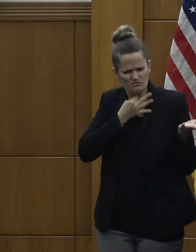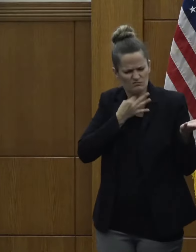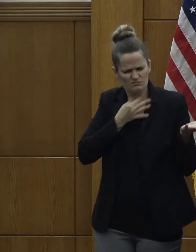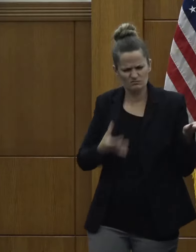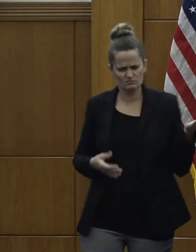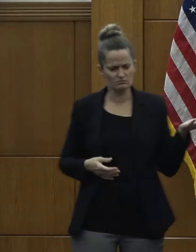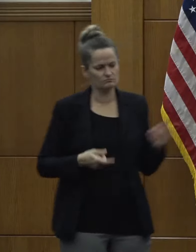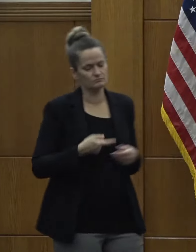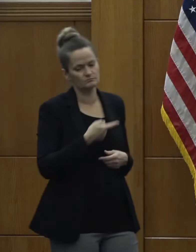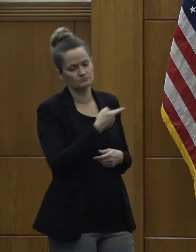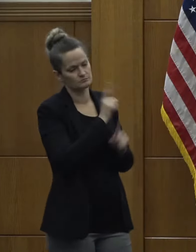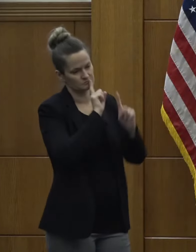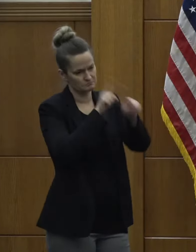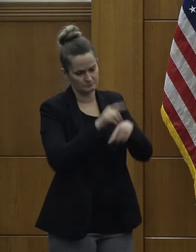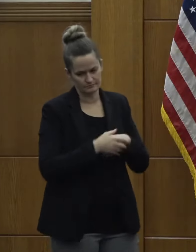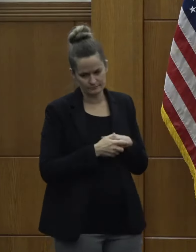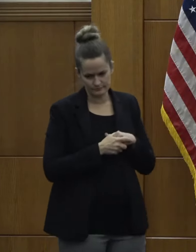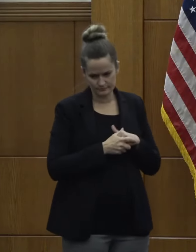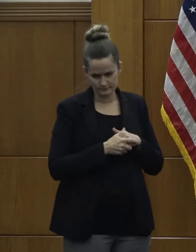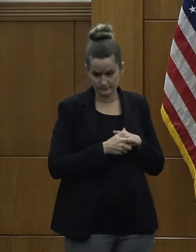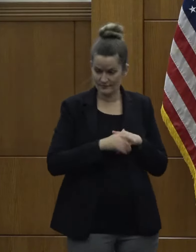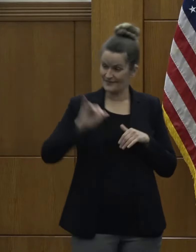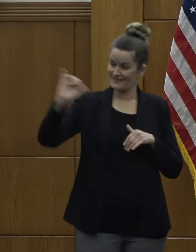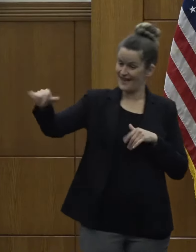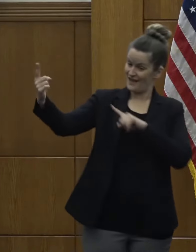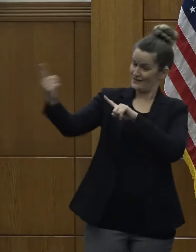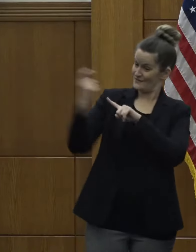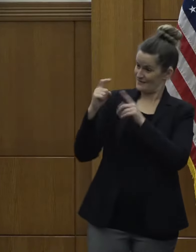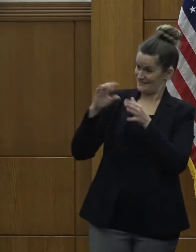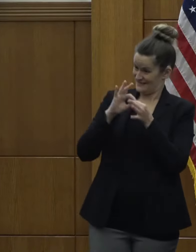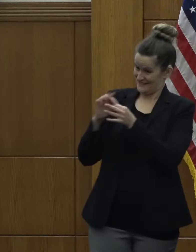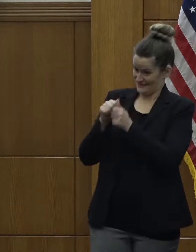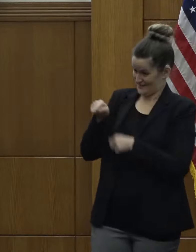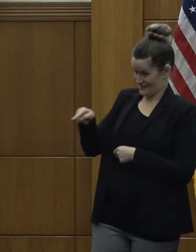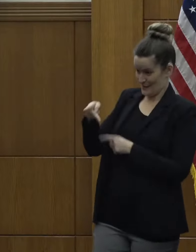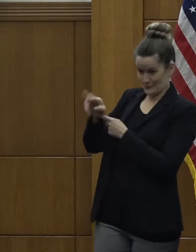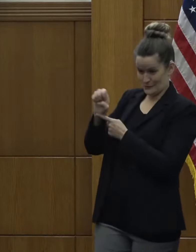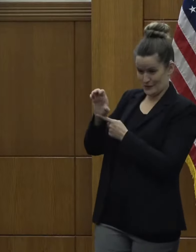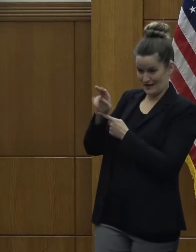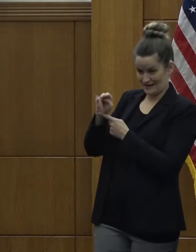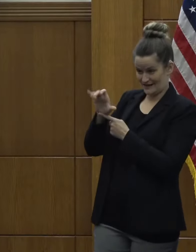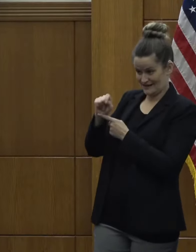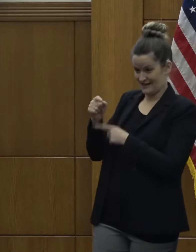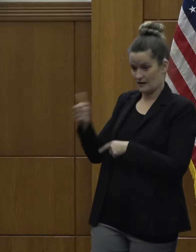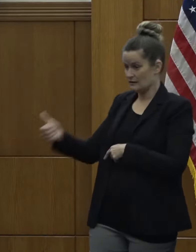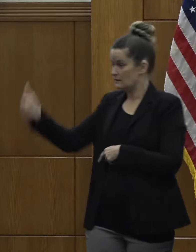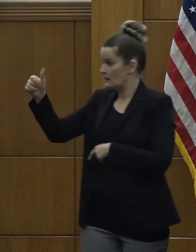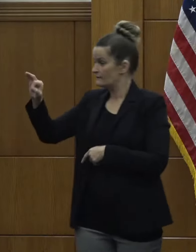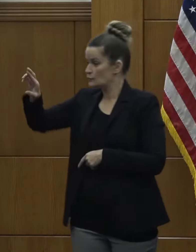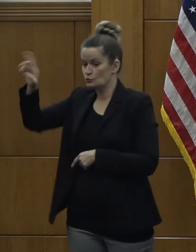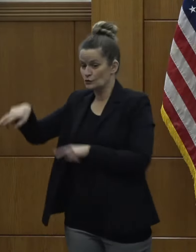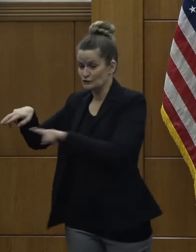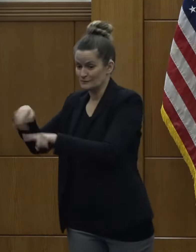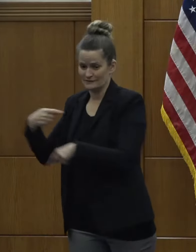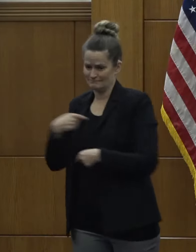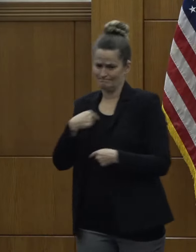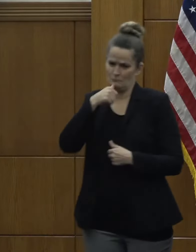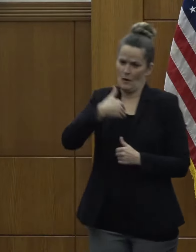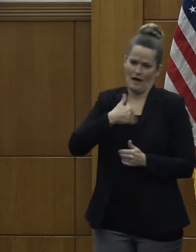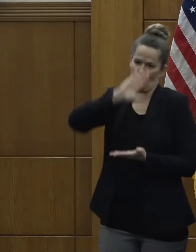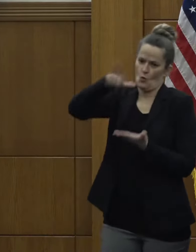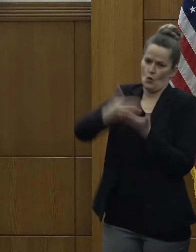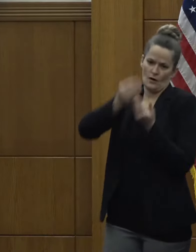Right. The questions about the precinct chief in Richmond that was removed, I don't have any of the particular details. We were not involved in that board meeting and did